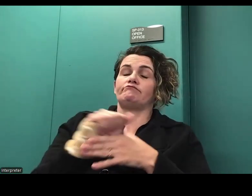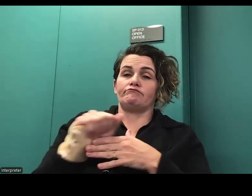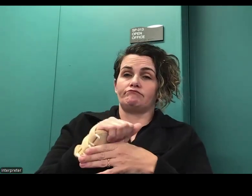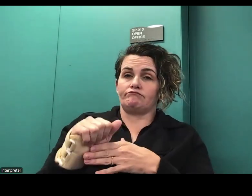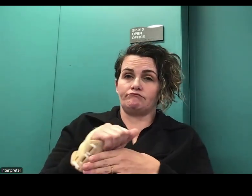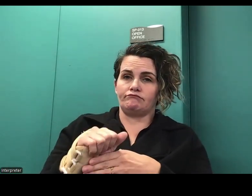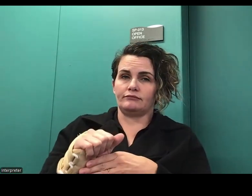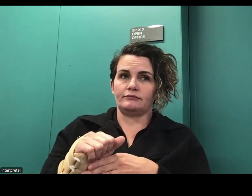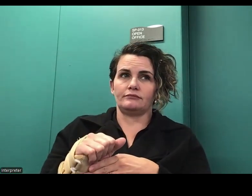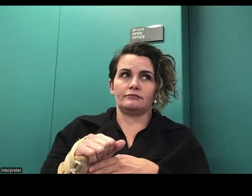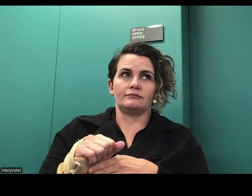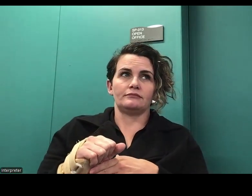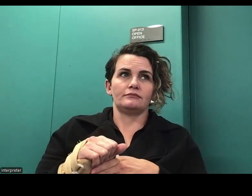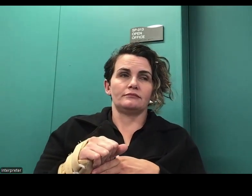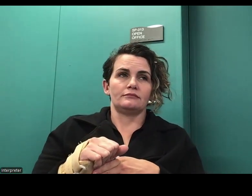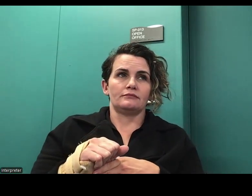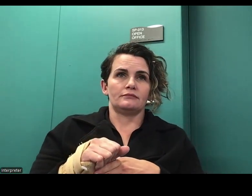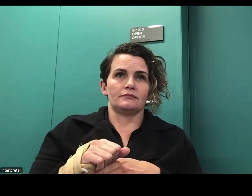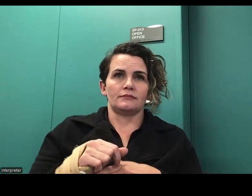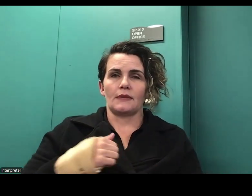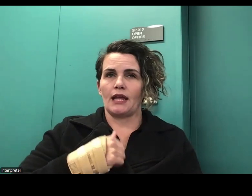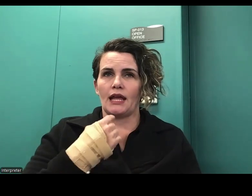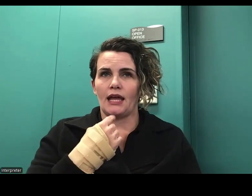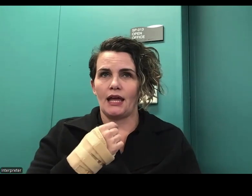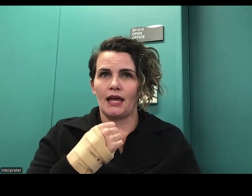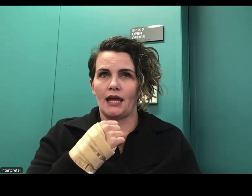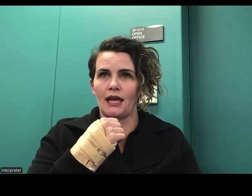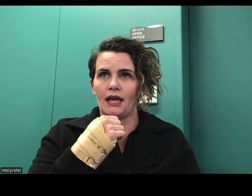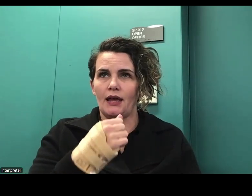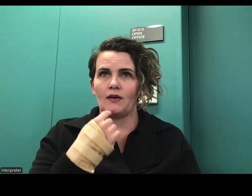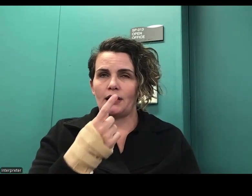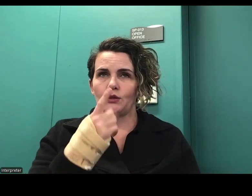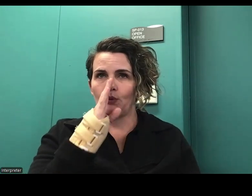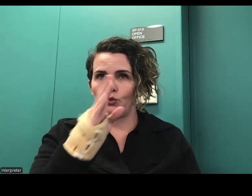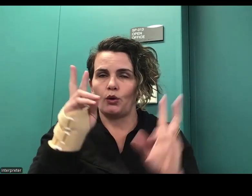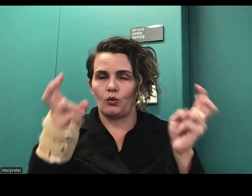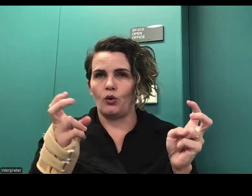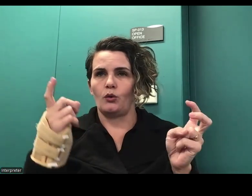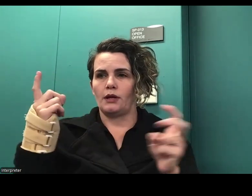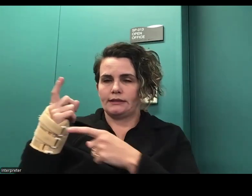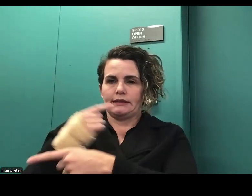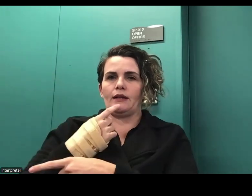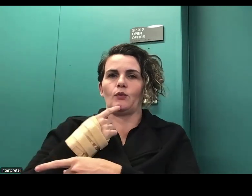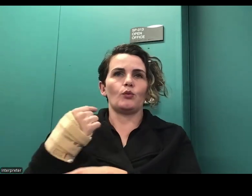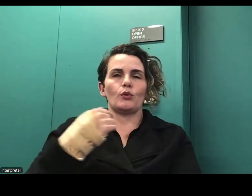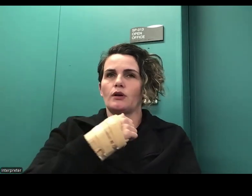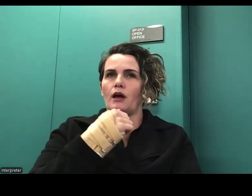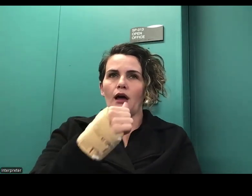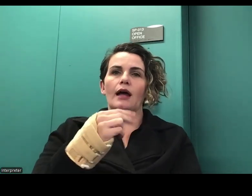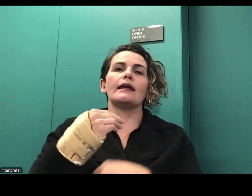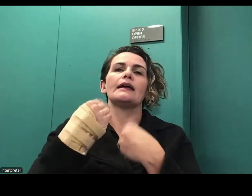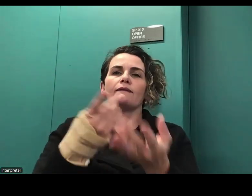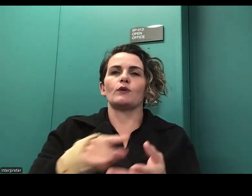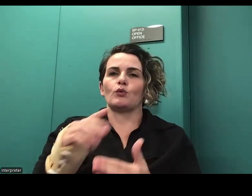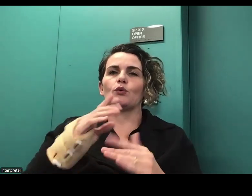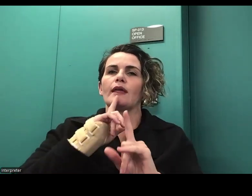to, I'm not actually telling you a direct quote, and I wish I had it in here, but he's like, we're not giving them the answers.